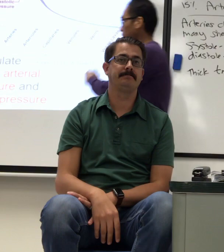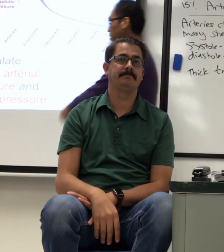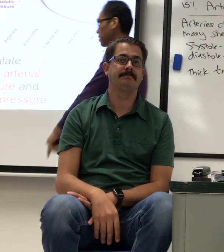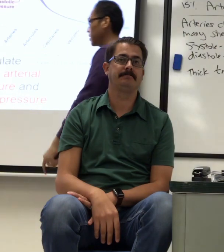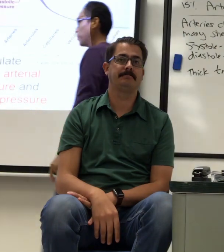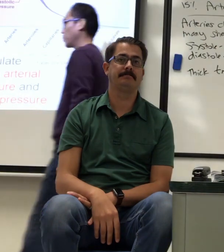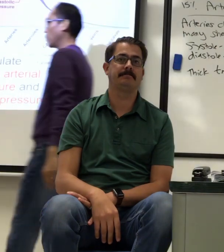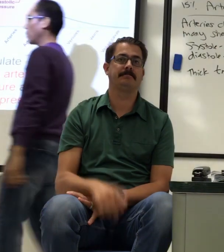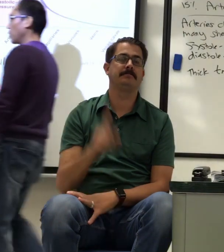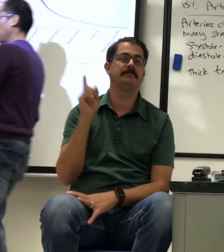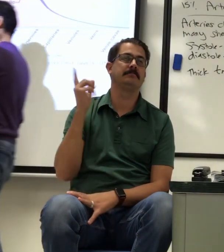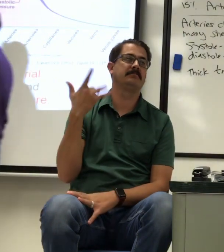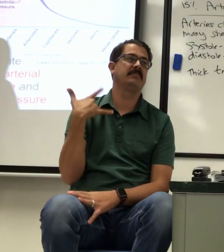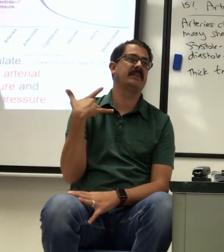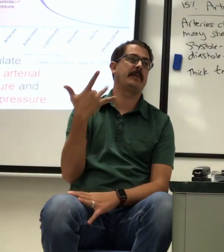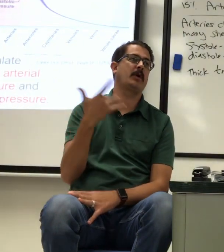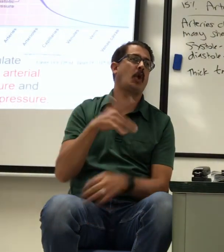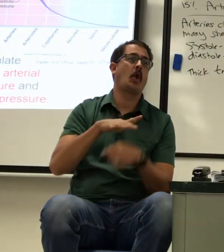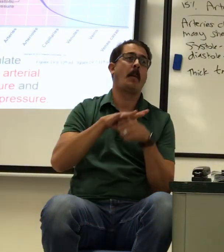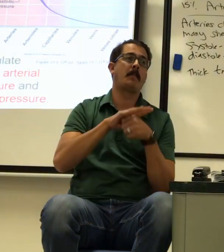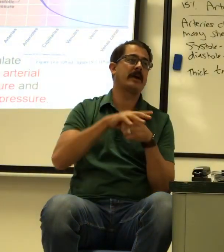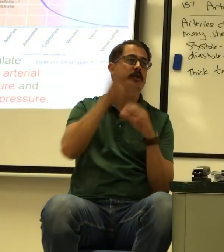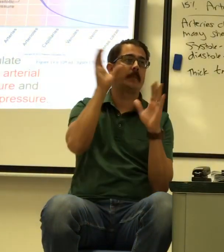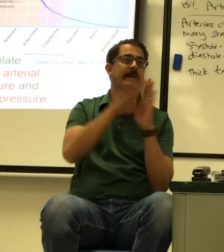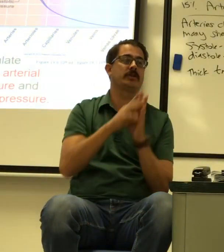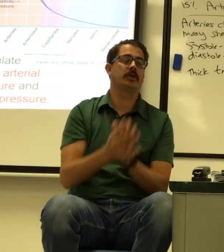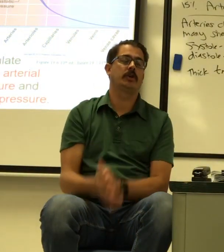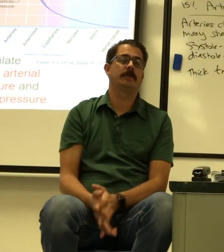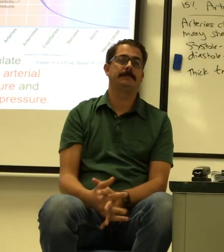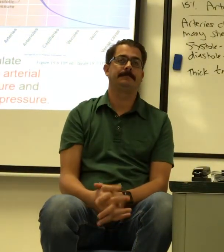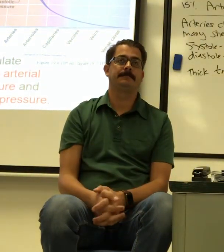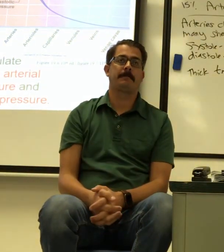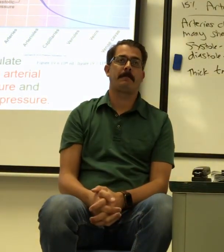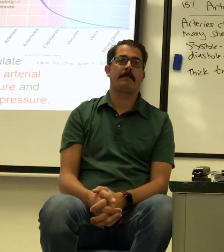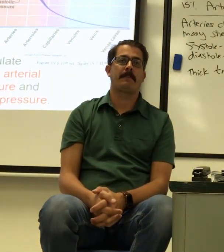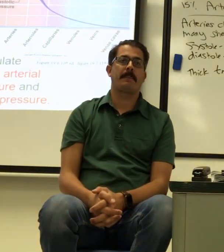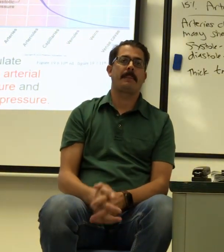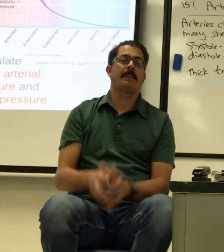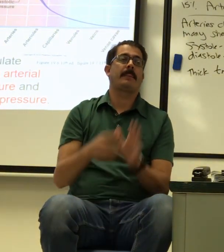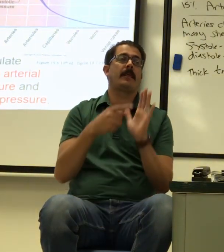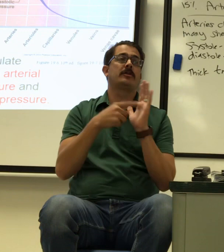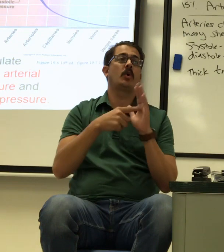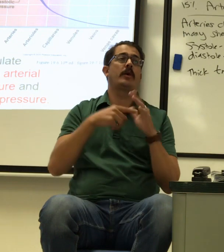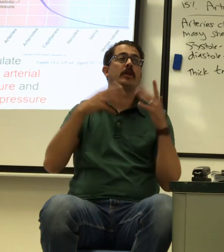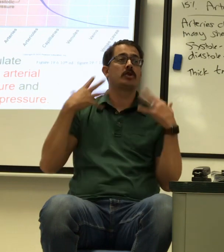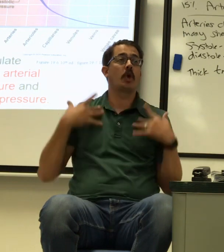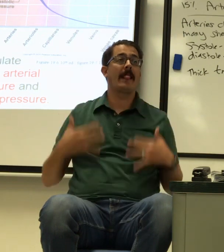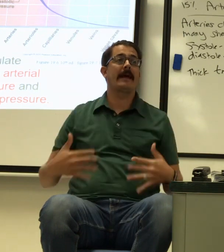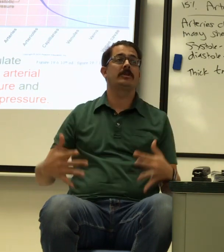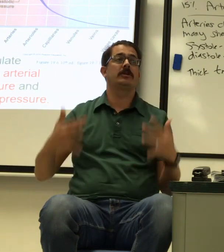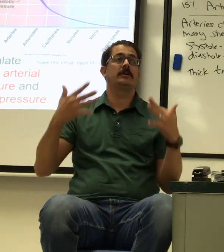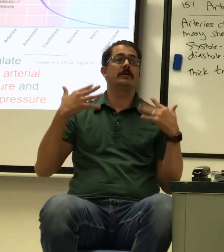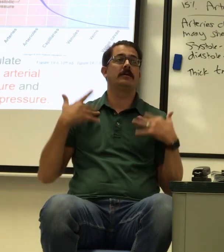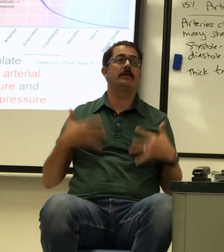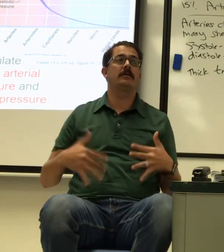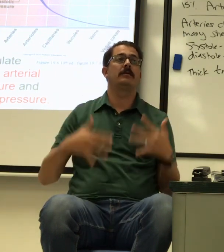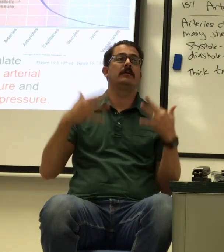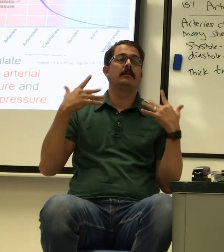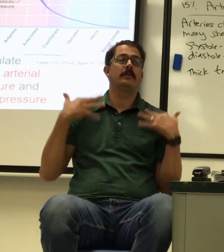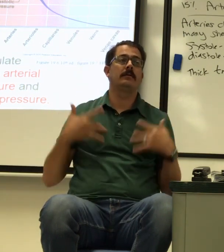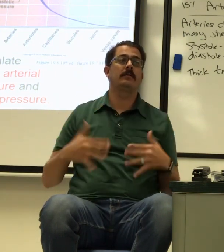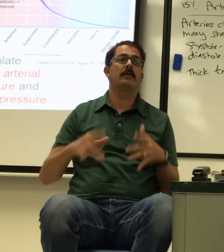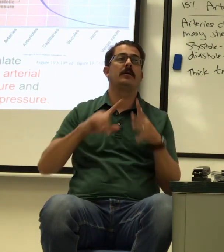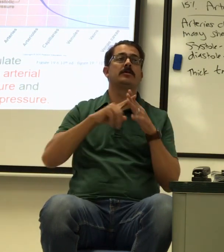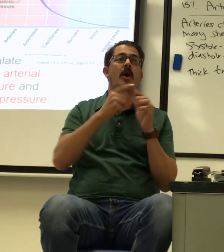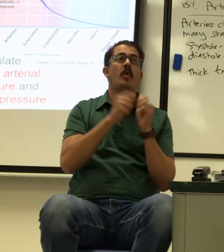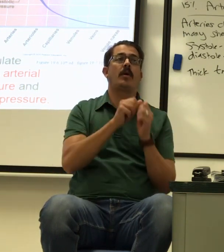Okay, this is the typical pressure figure. What they're doing is they're showing you the circulation of the vasculature,